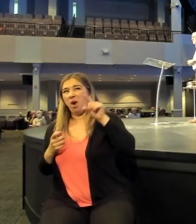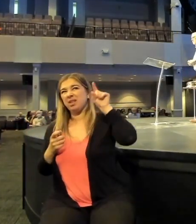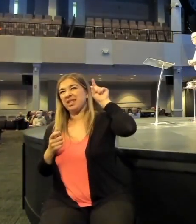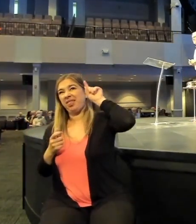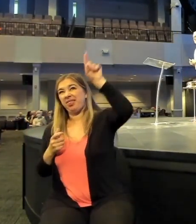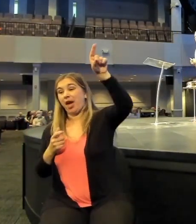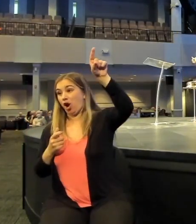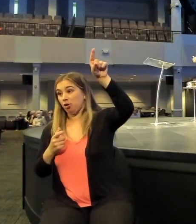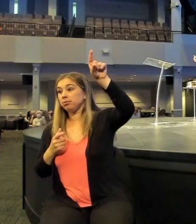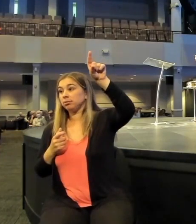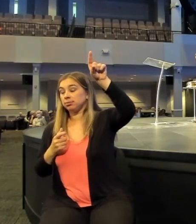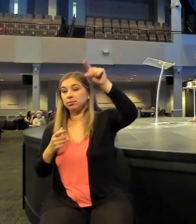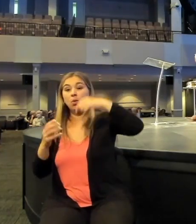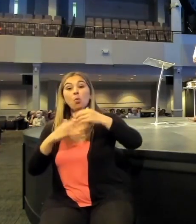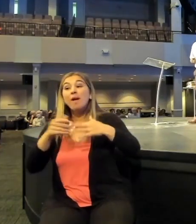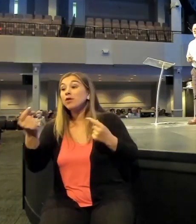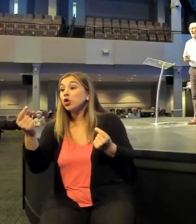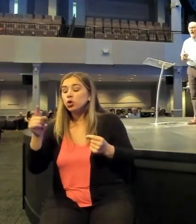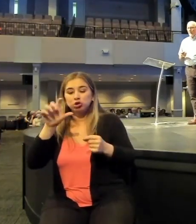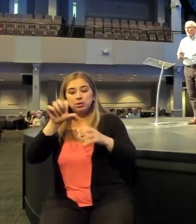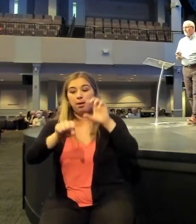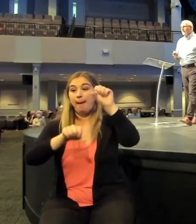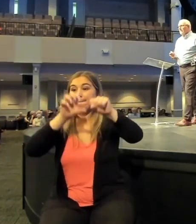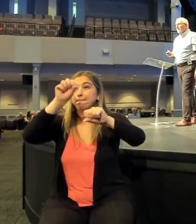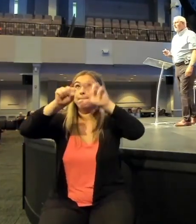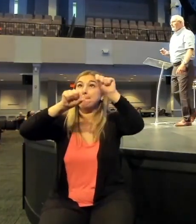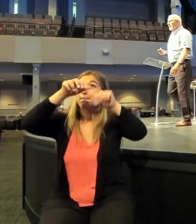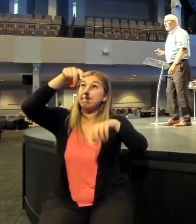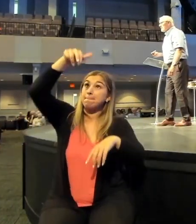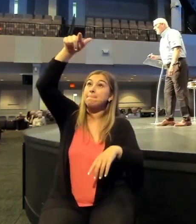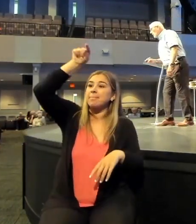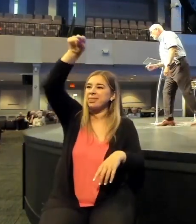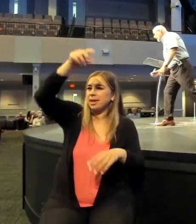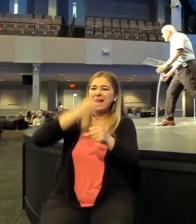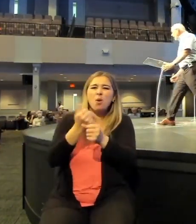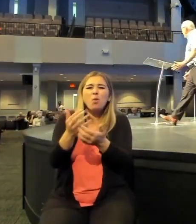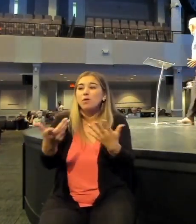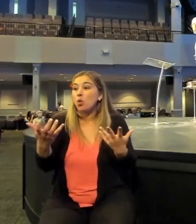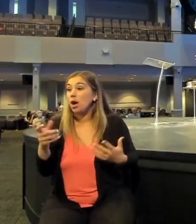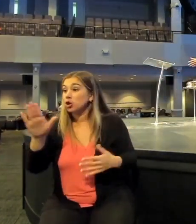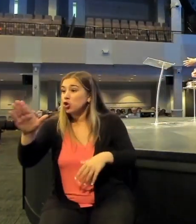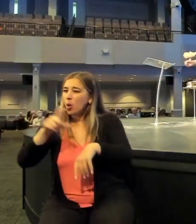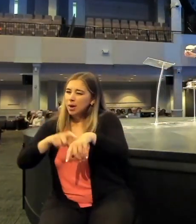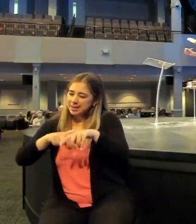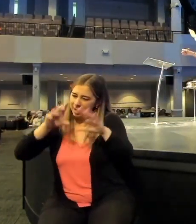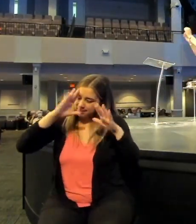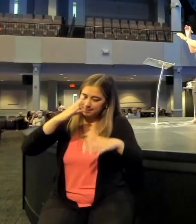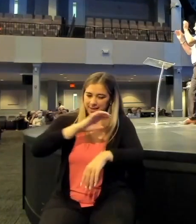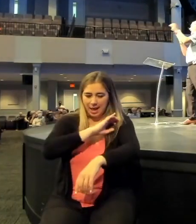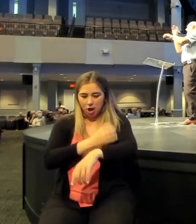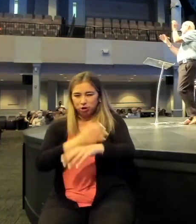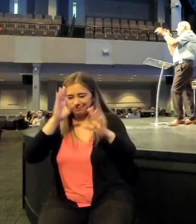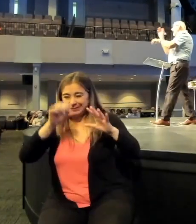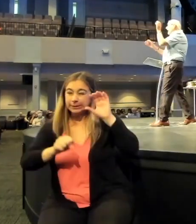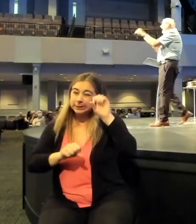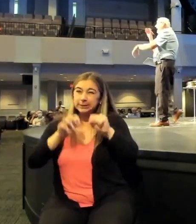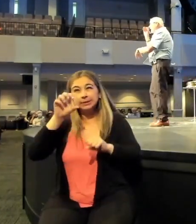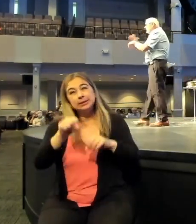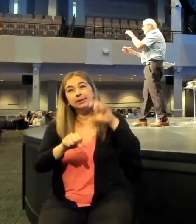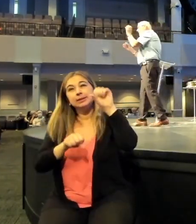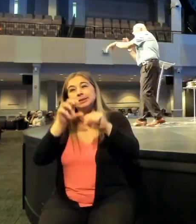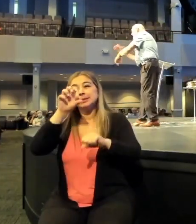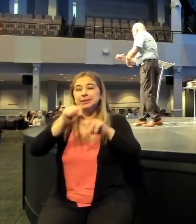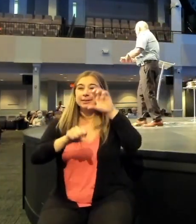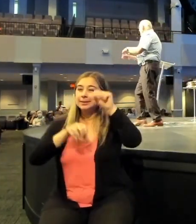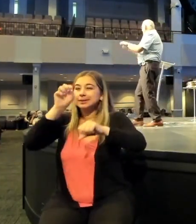of that building. All you need to do is climb the ladder. And so you invested all your time and all your energy climbing that